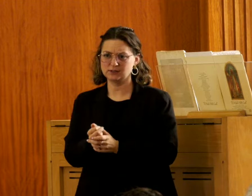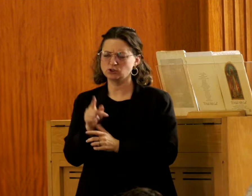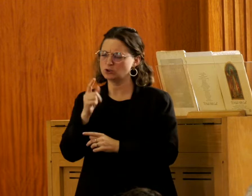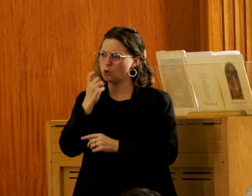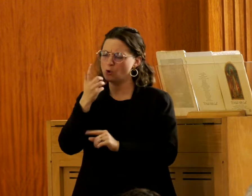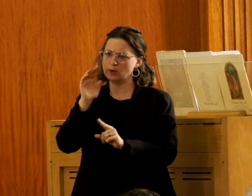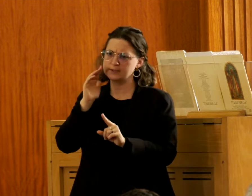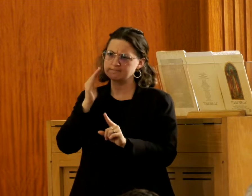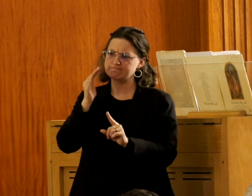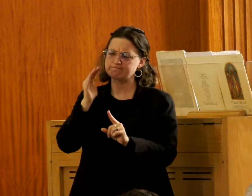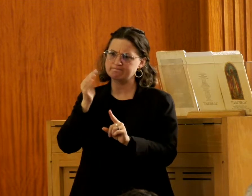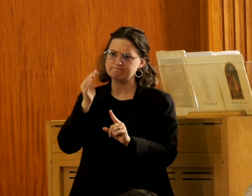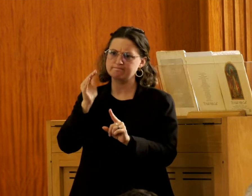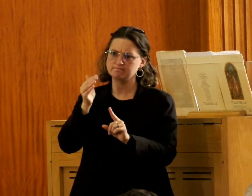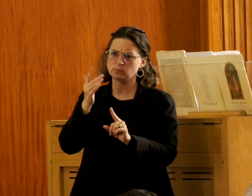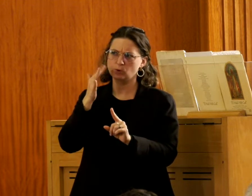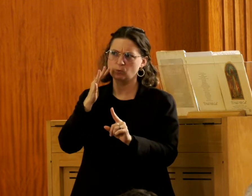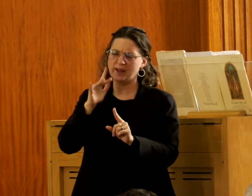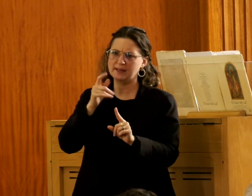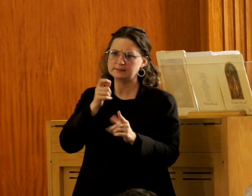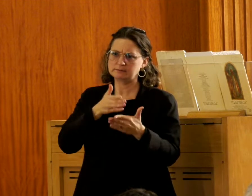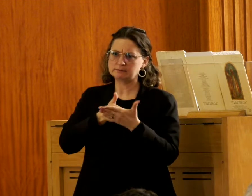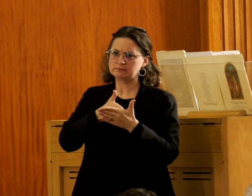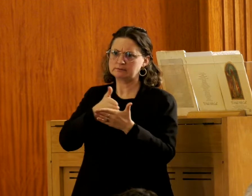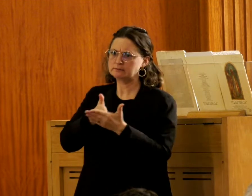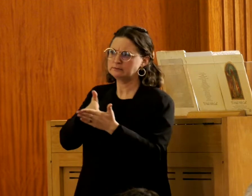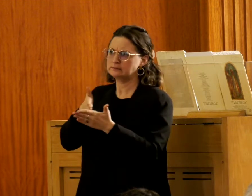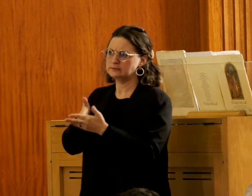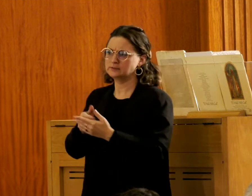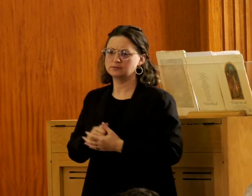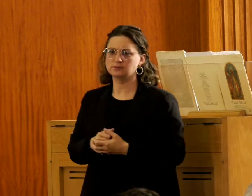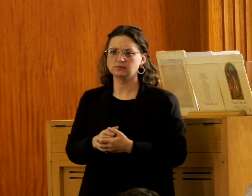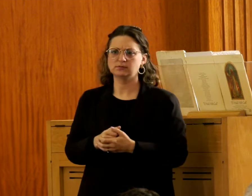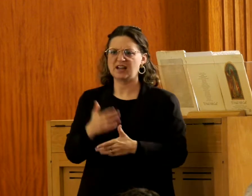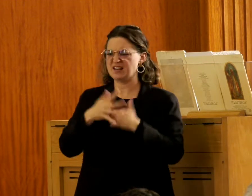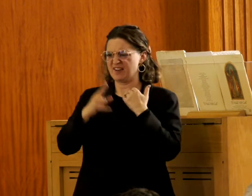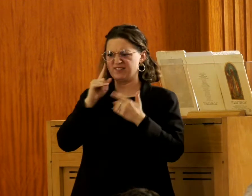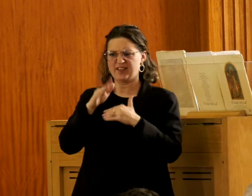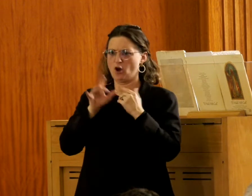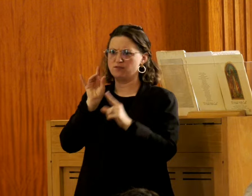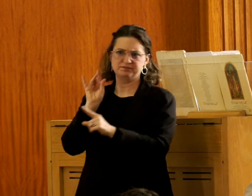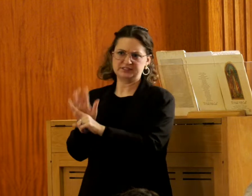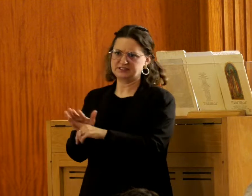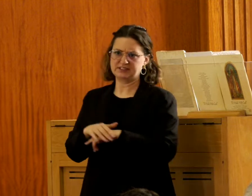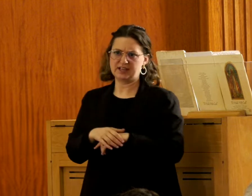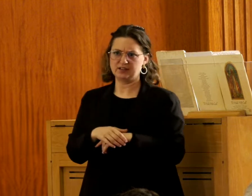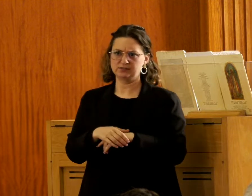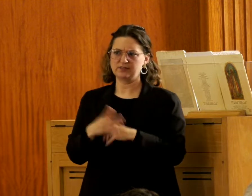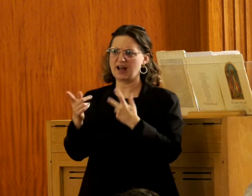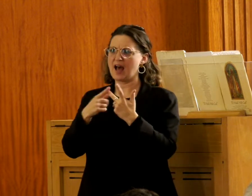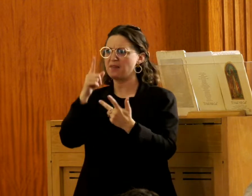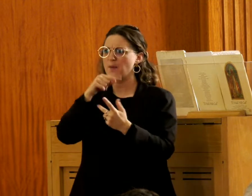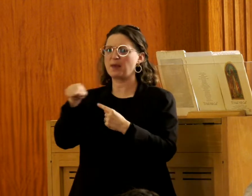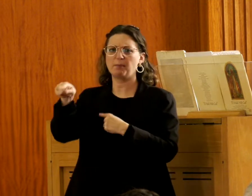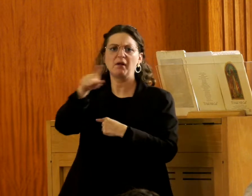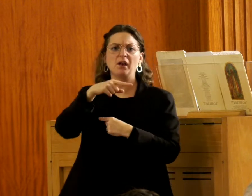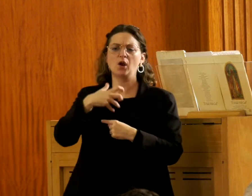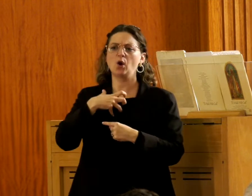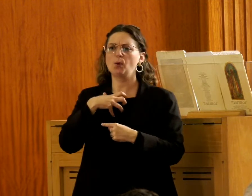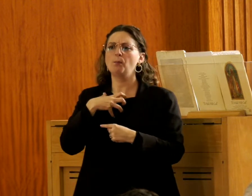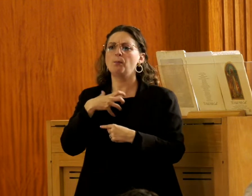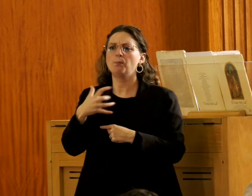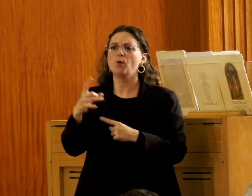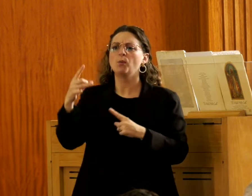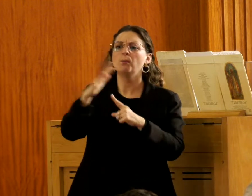particularly when times were tough. Joan was selfless, always putting others' needs in front of her own,